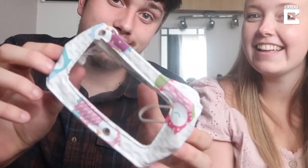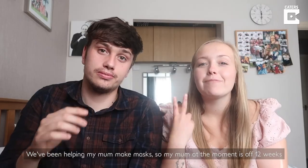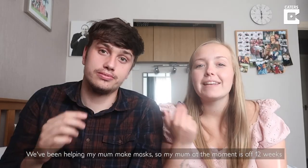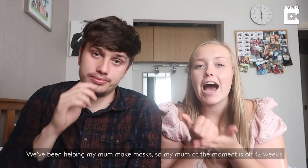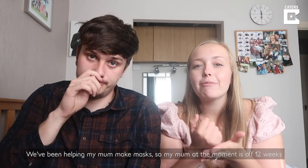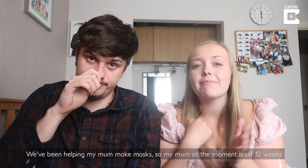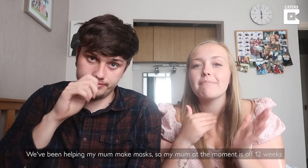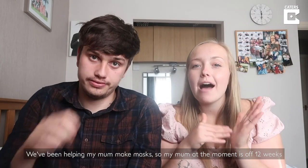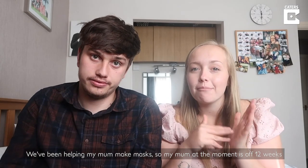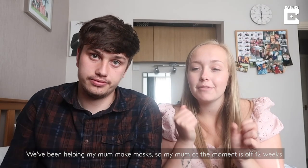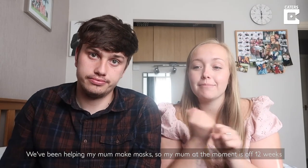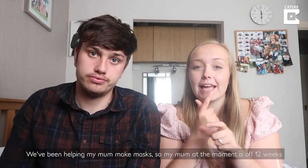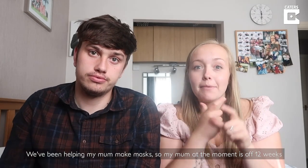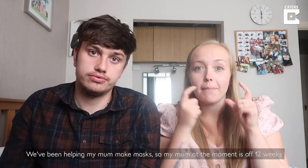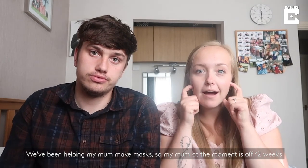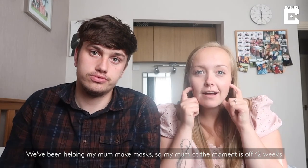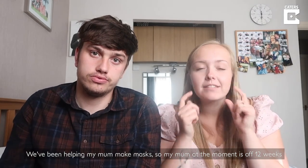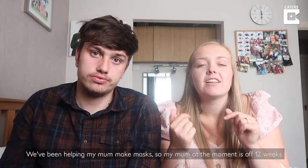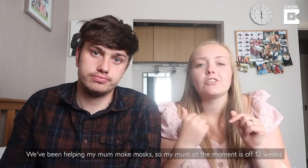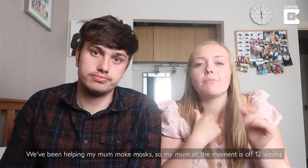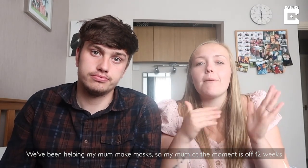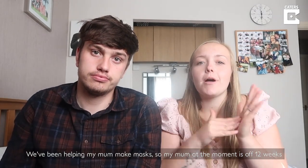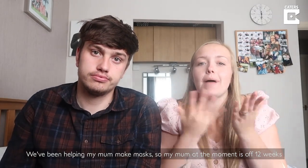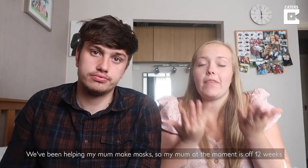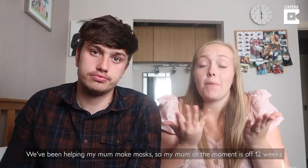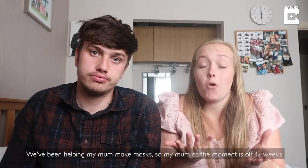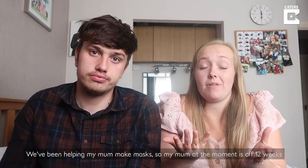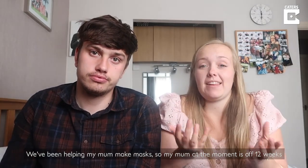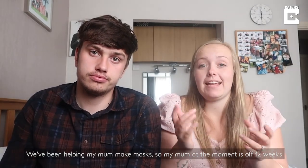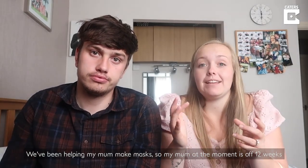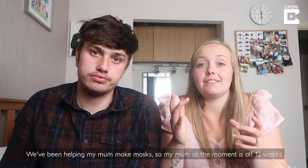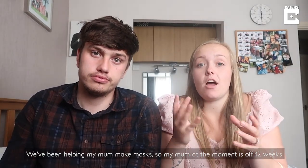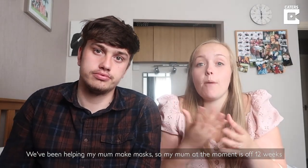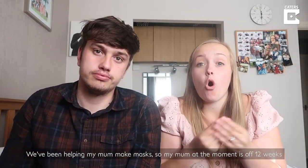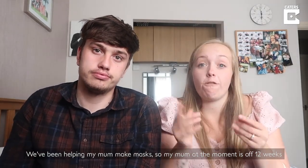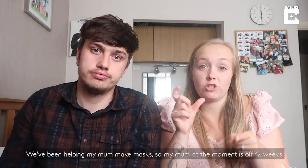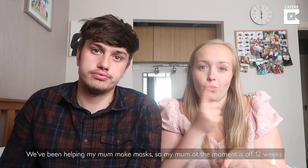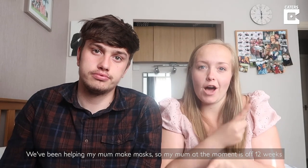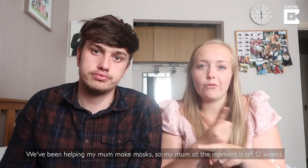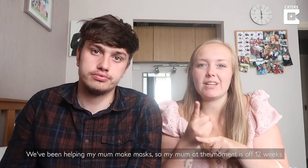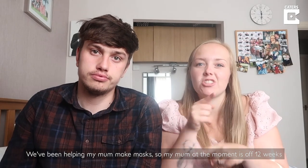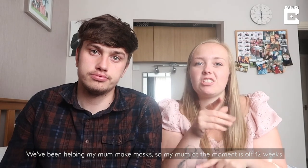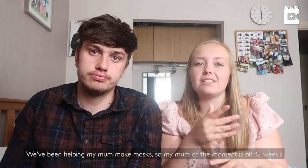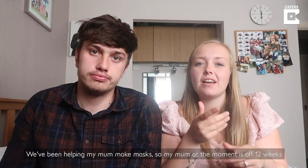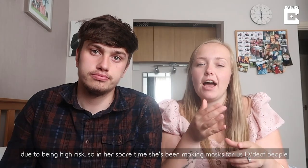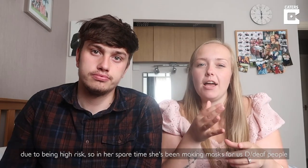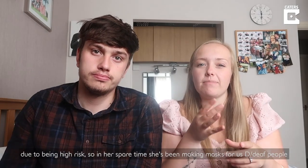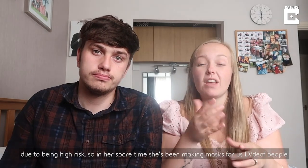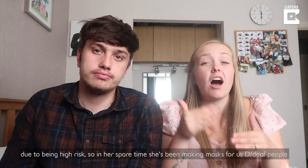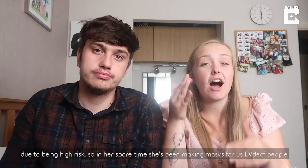We've been helping my mum make my mask. So my mum at the moment is off for 12 weeks. She's a